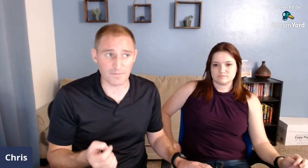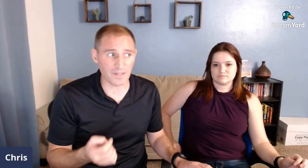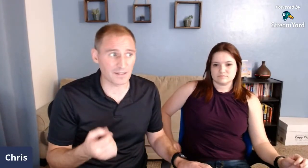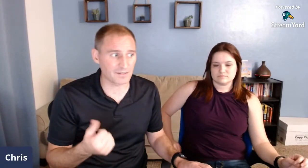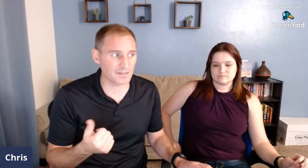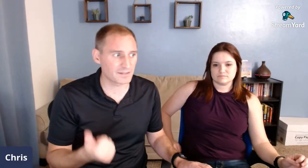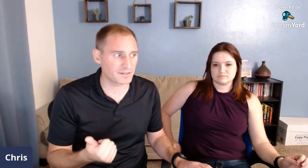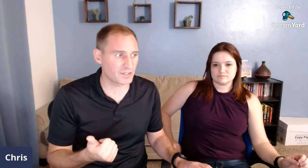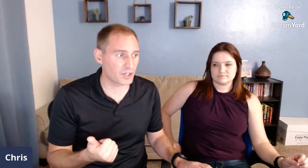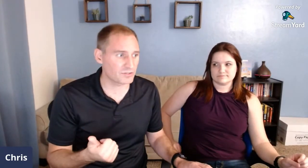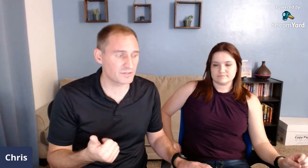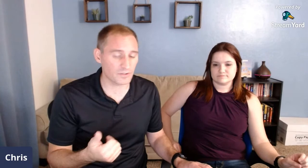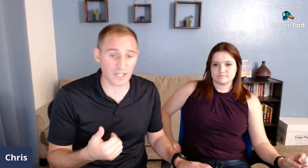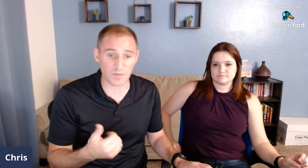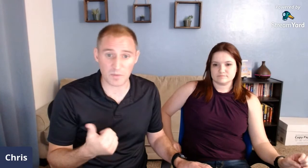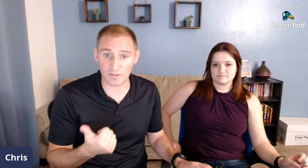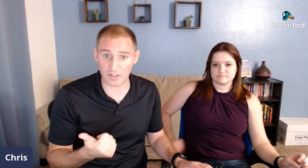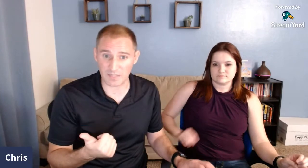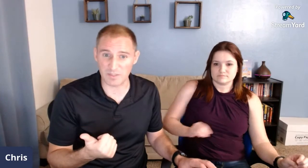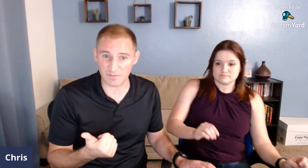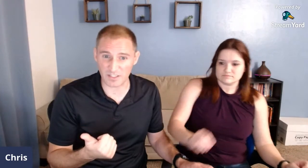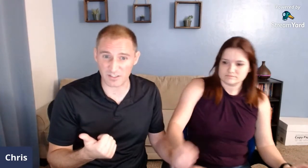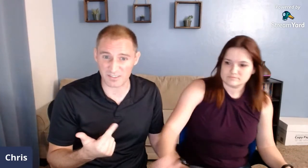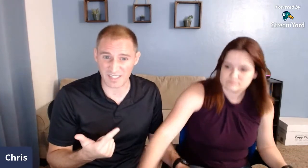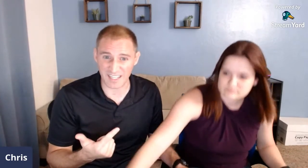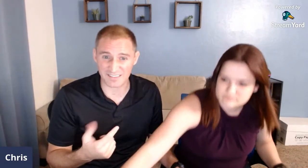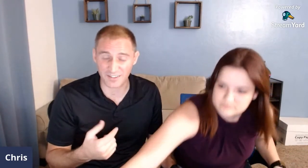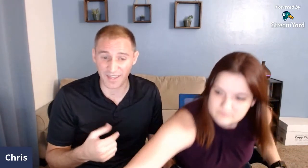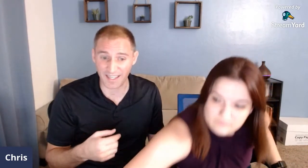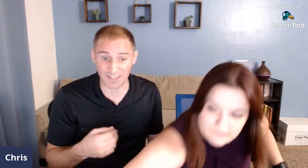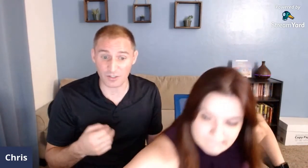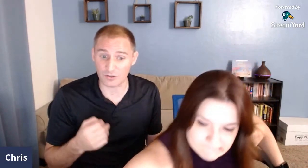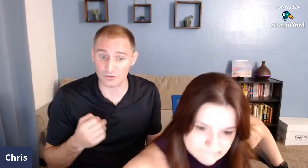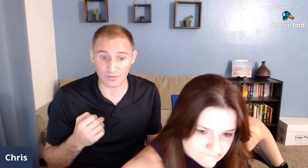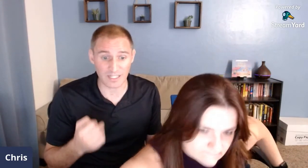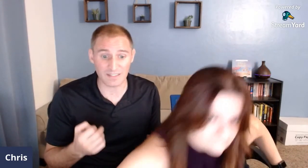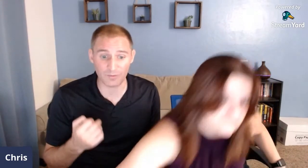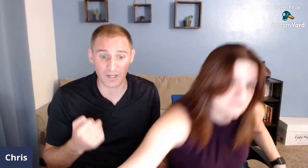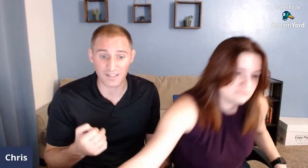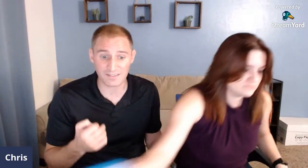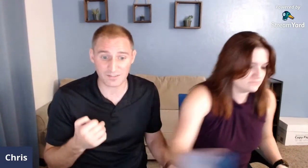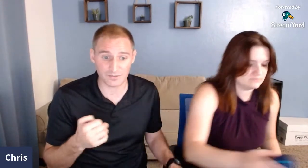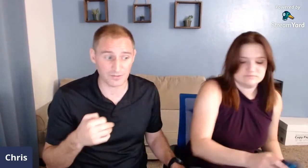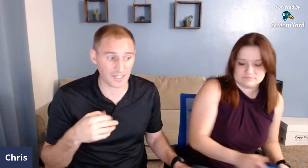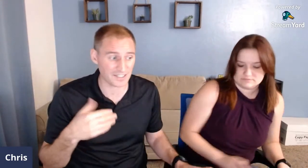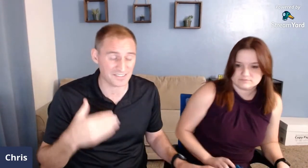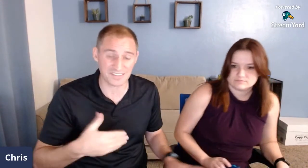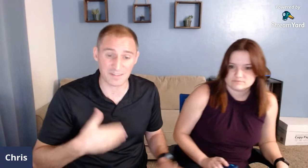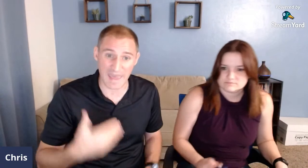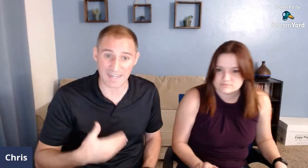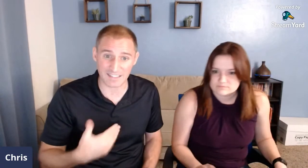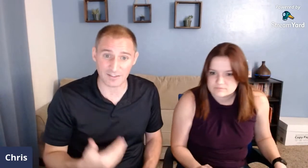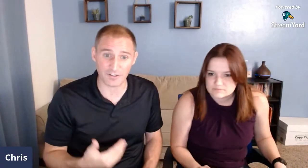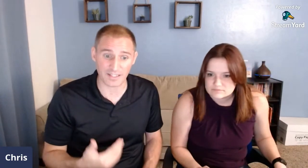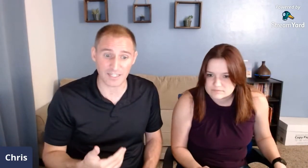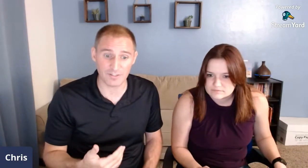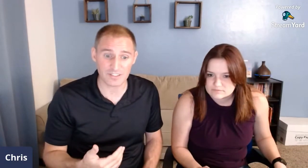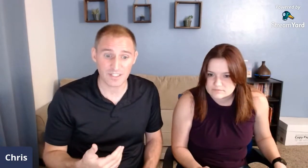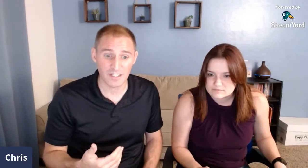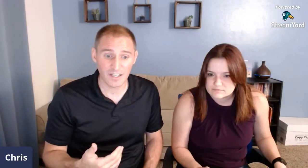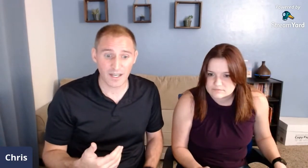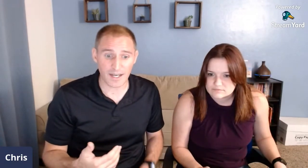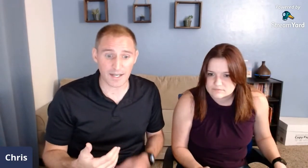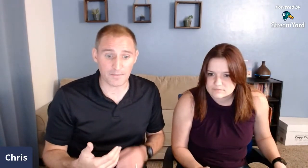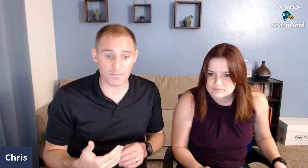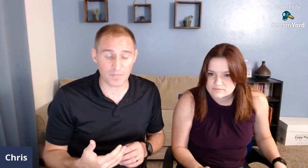and the go-to for a lot of people are like Bill Vickers and ASL that, and they're great ways to kind of systematically learn a